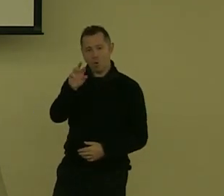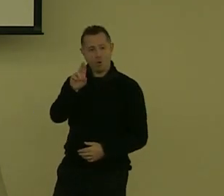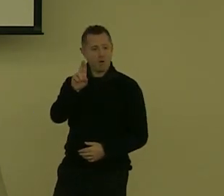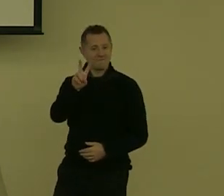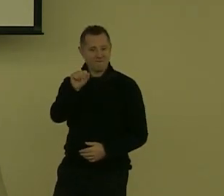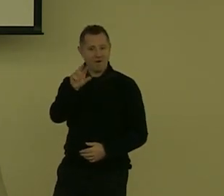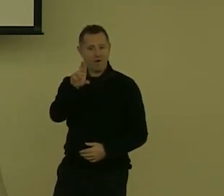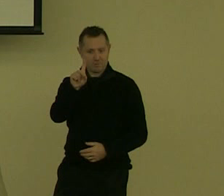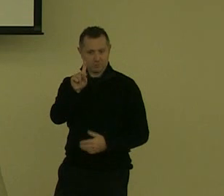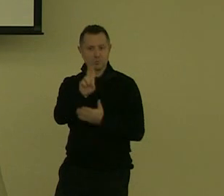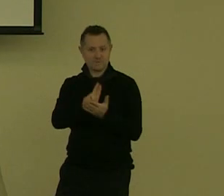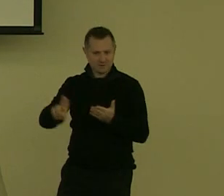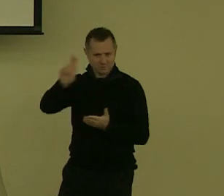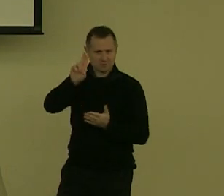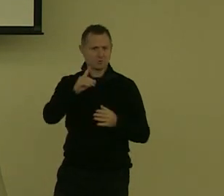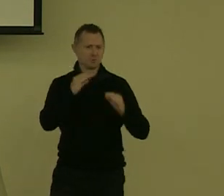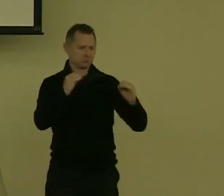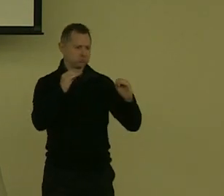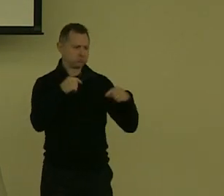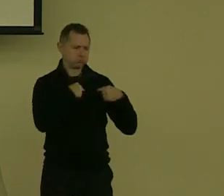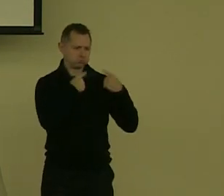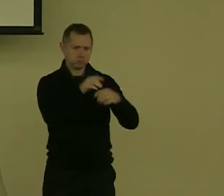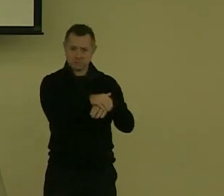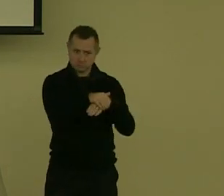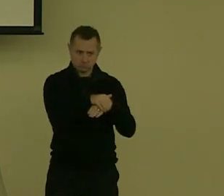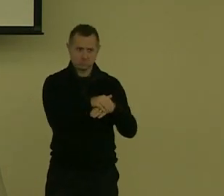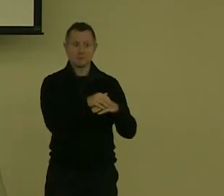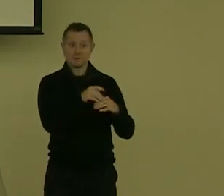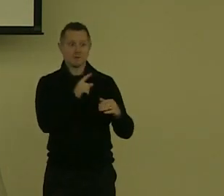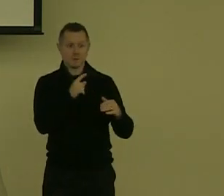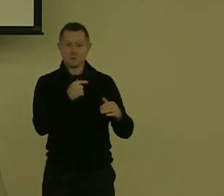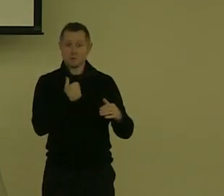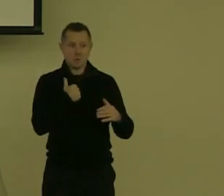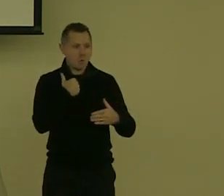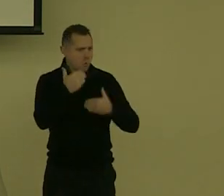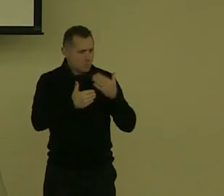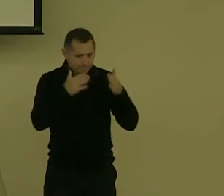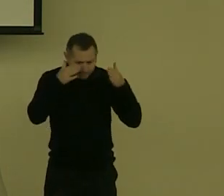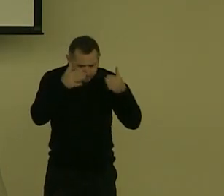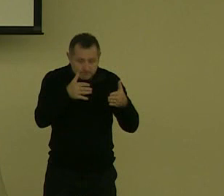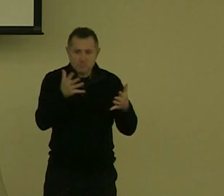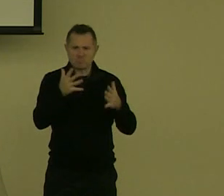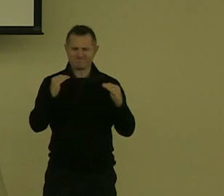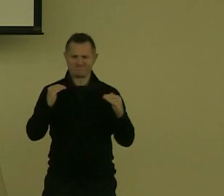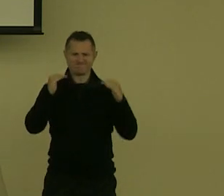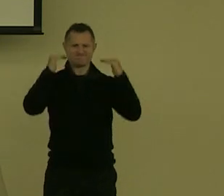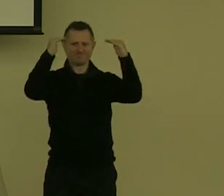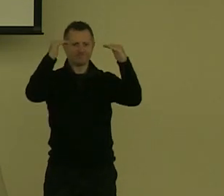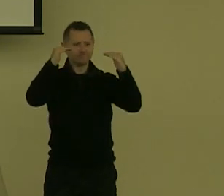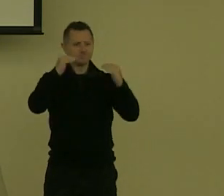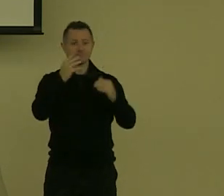the Harvard English department's first ever dedicated course, both at the graduate and undergraduate level, on the graphic